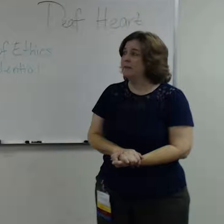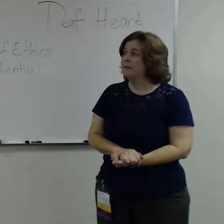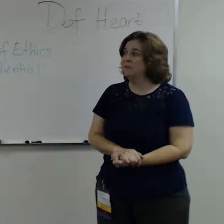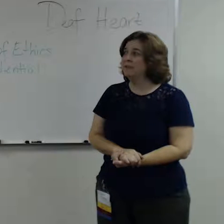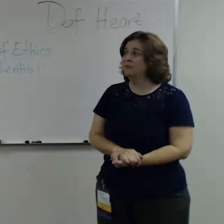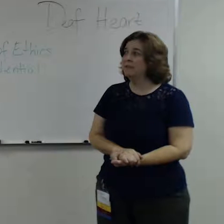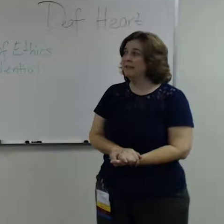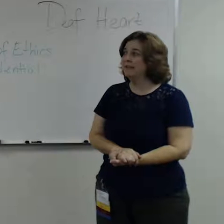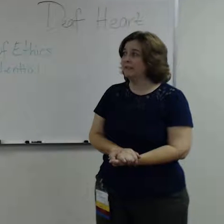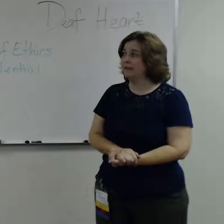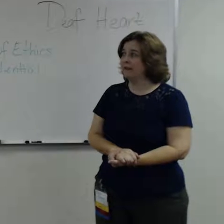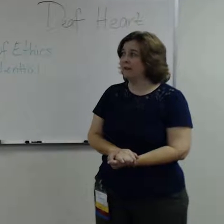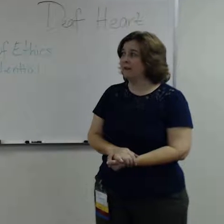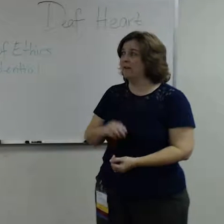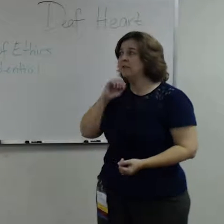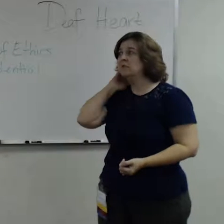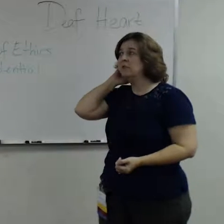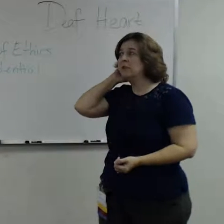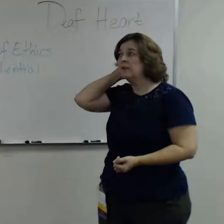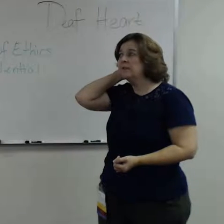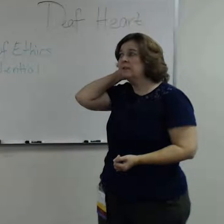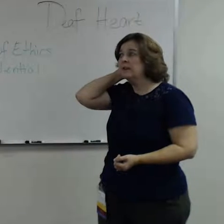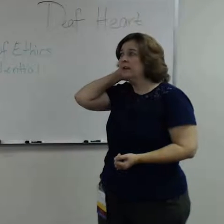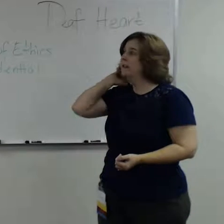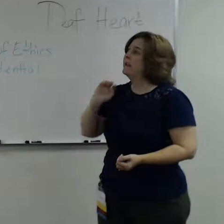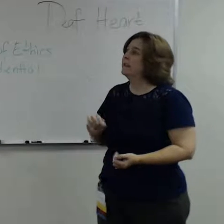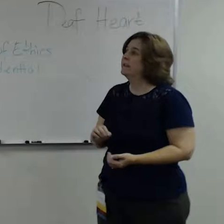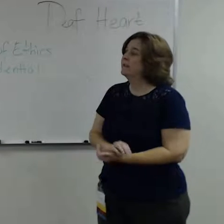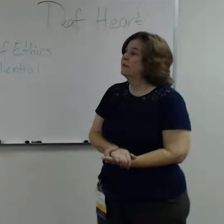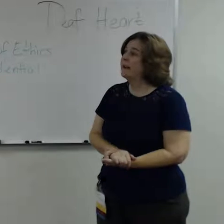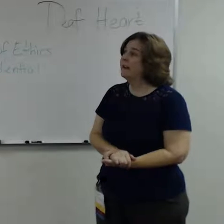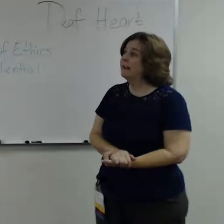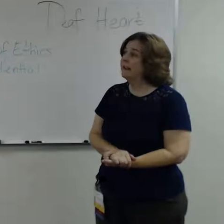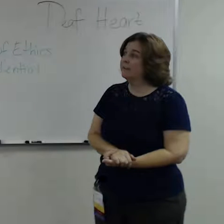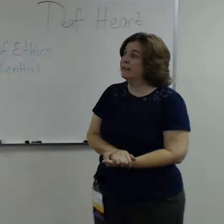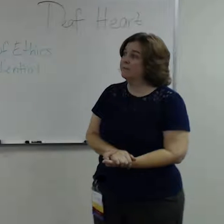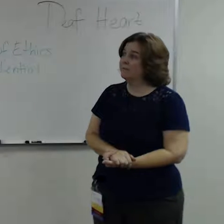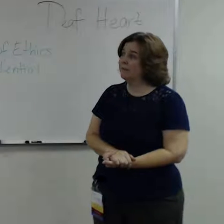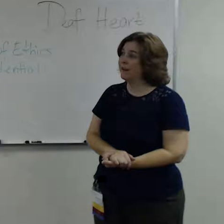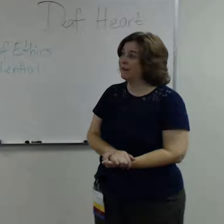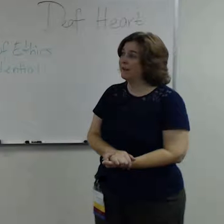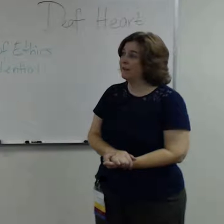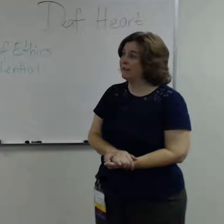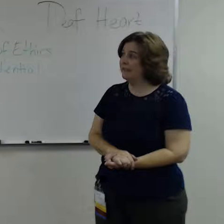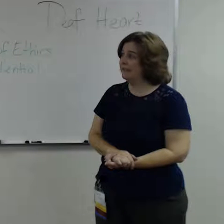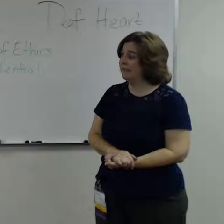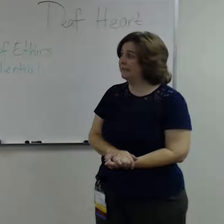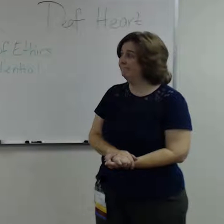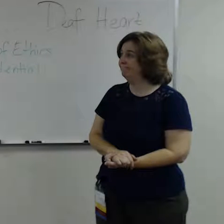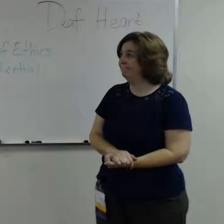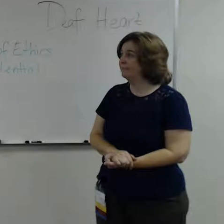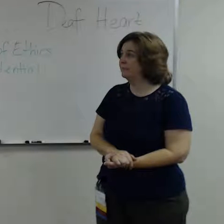But just recently, our church has finally accepted what I call the